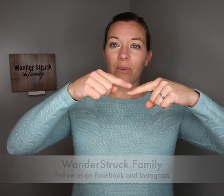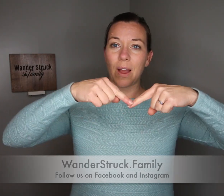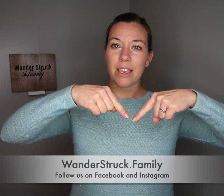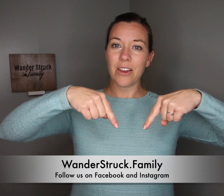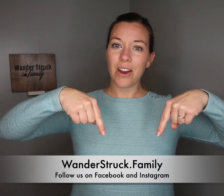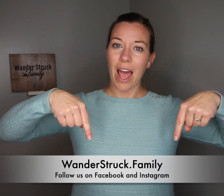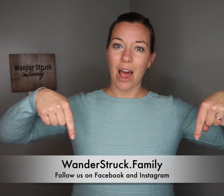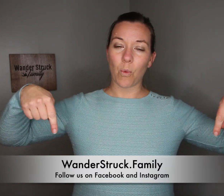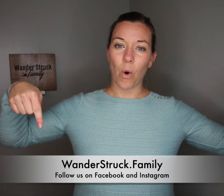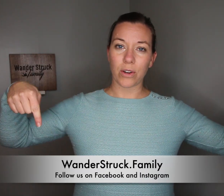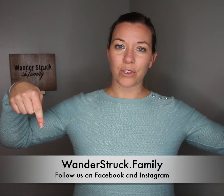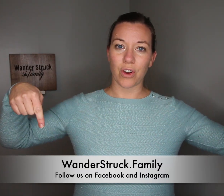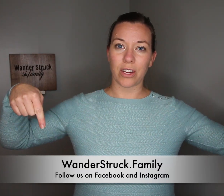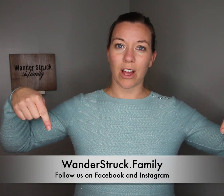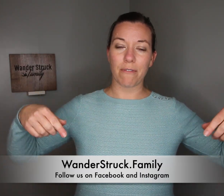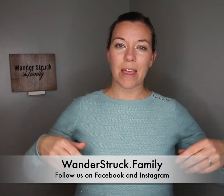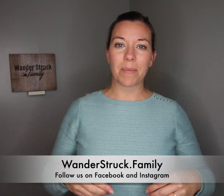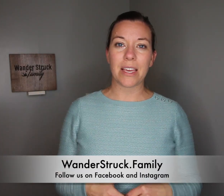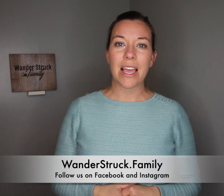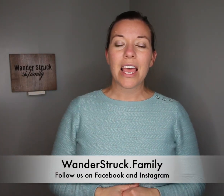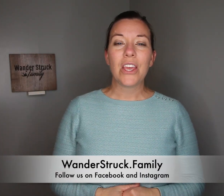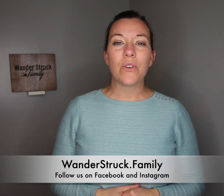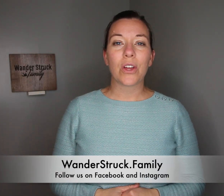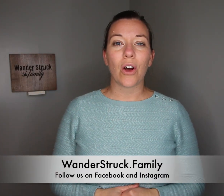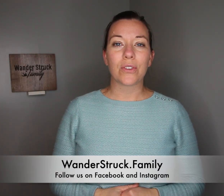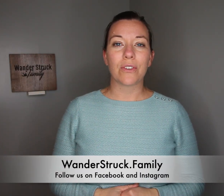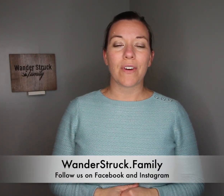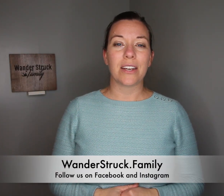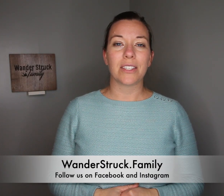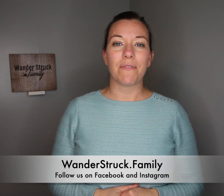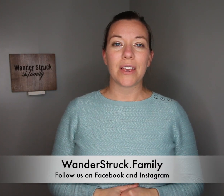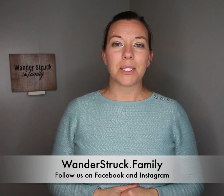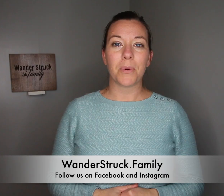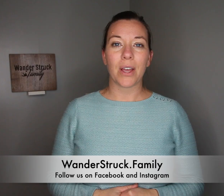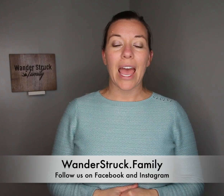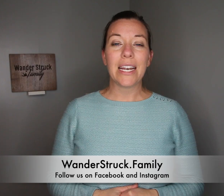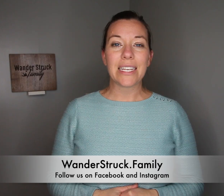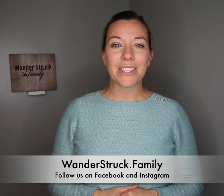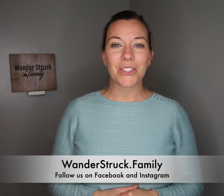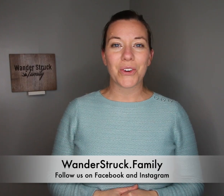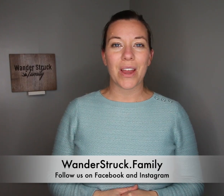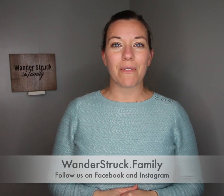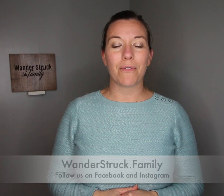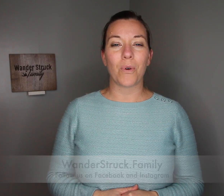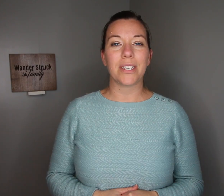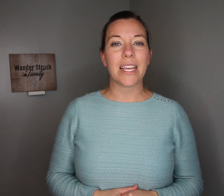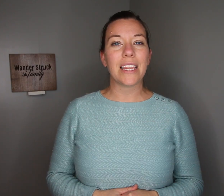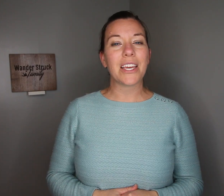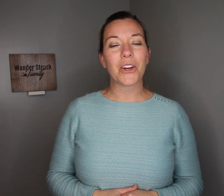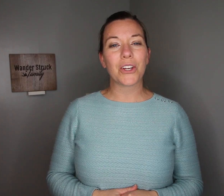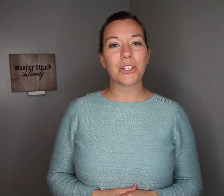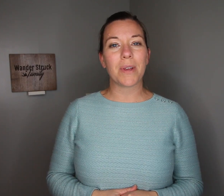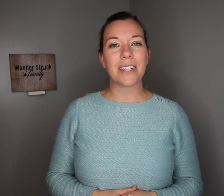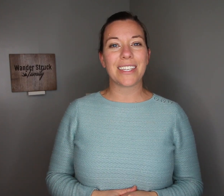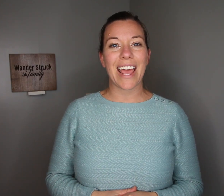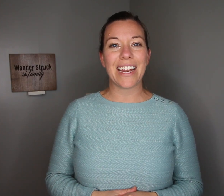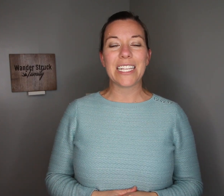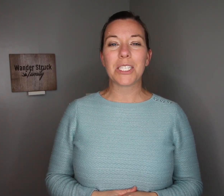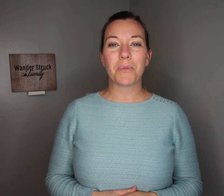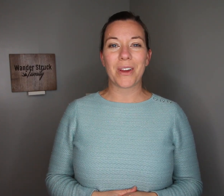right here at WanderStruck.Family. You can also find us on Facebook and Instagram for daily encouragement and